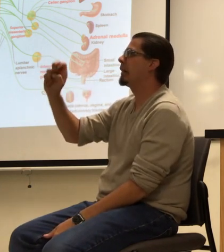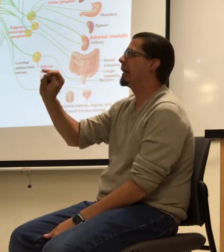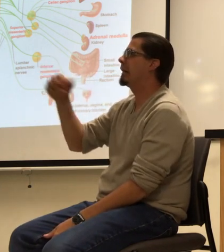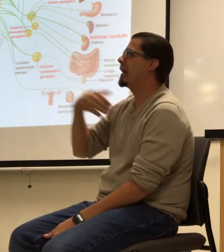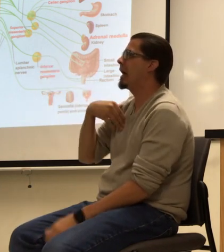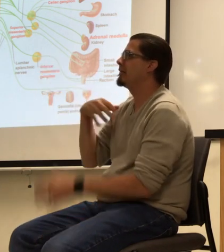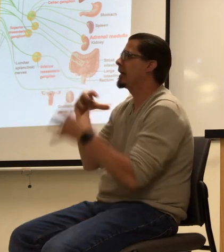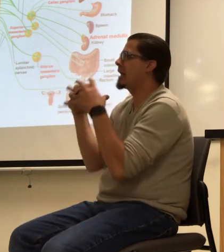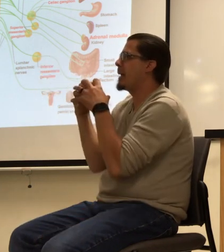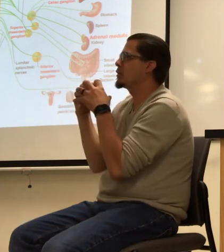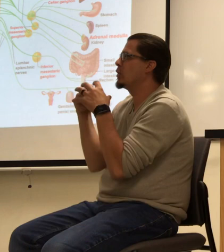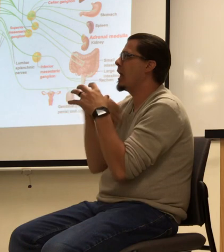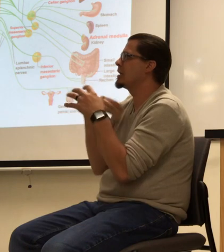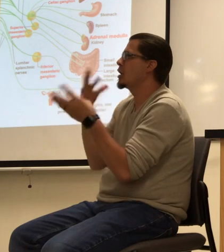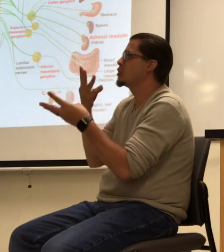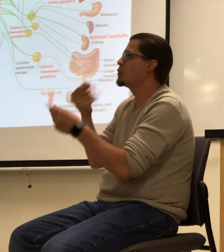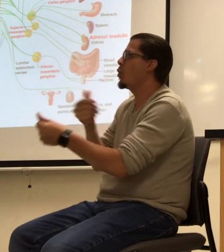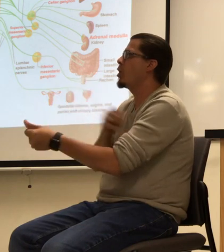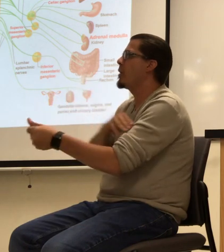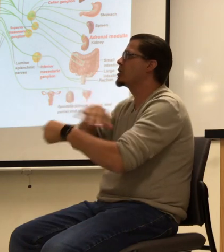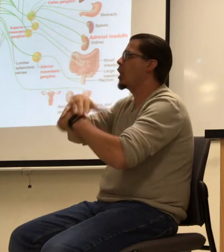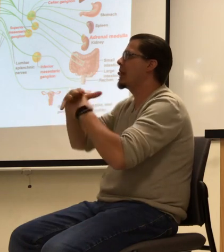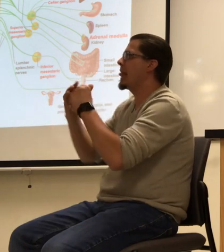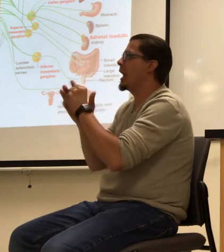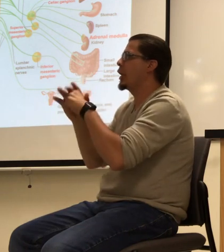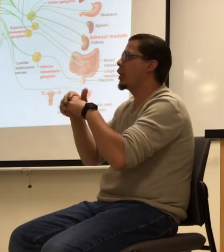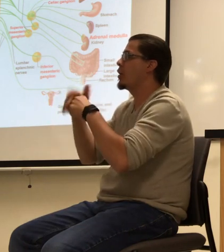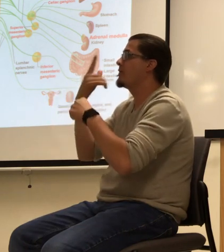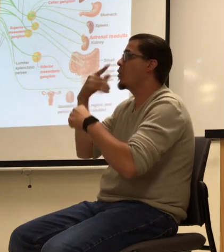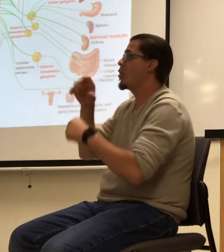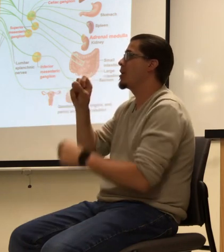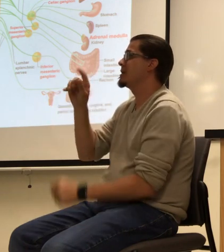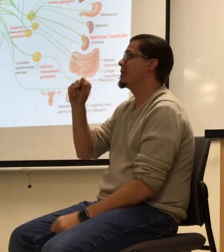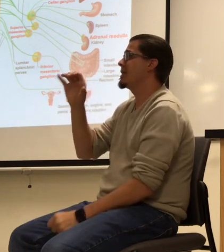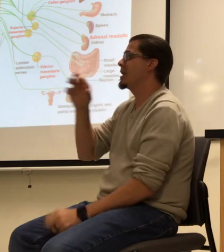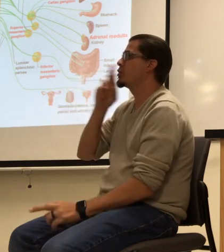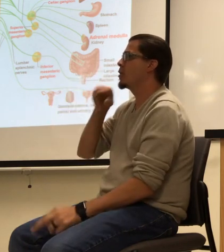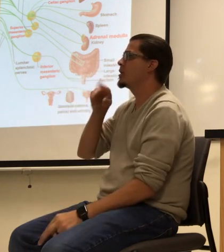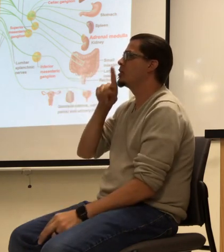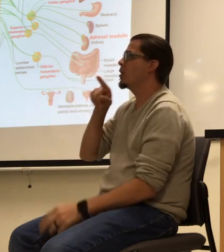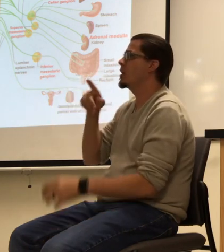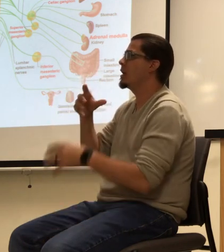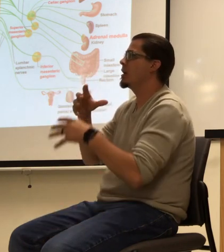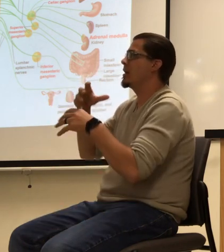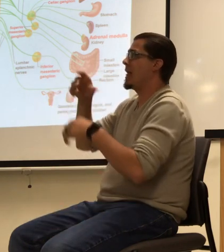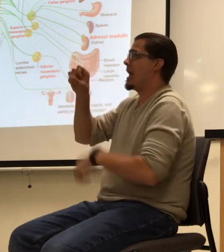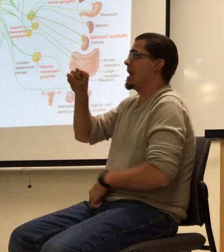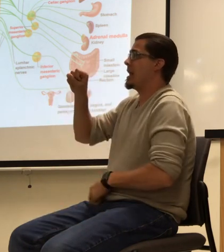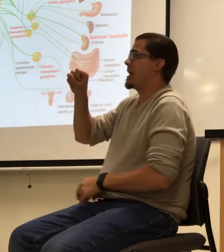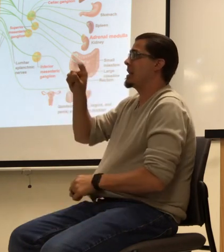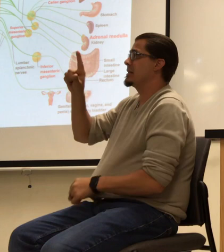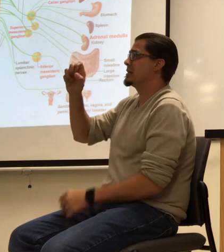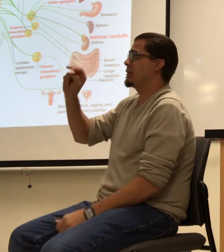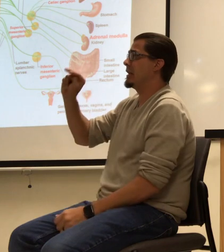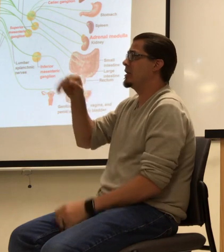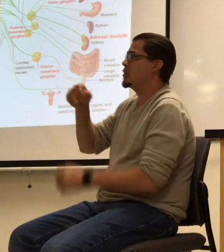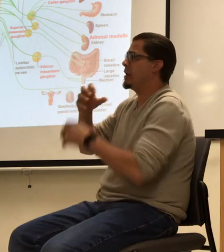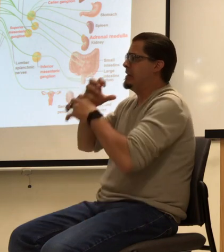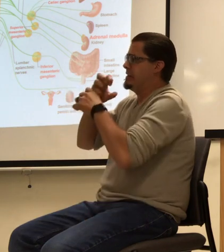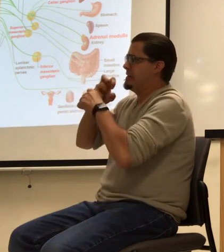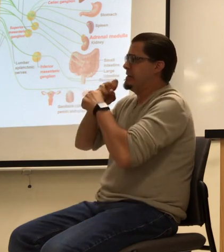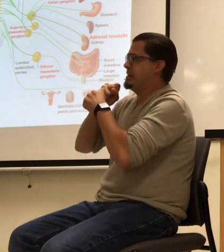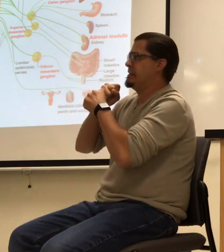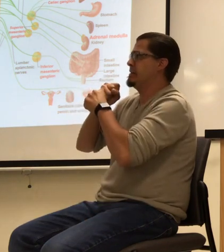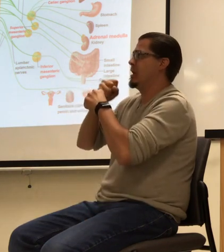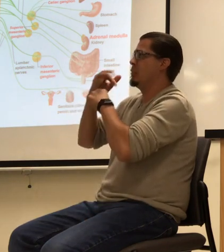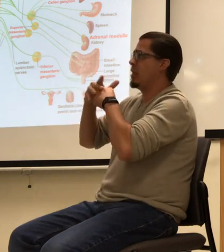a smooth muscle layer. For a sympathetic response, you kind of like want to squeeze blood out of the spleen. I